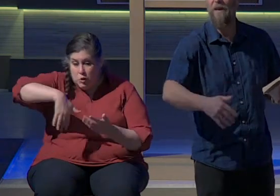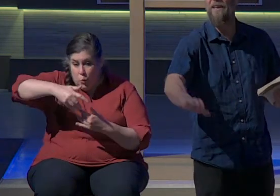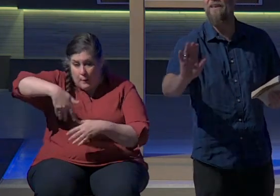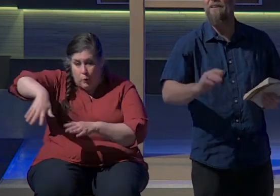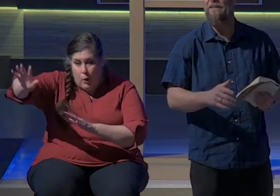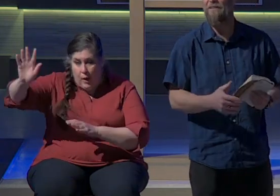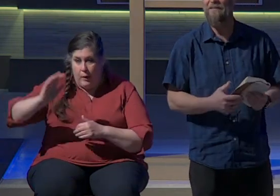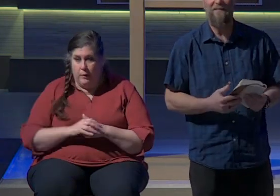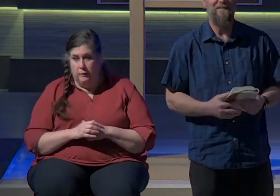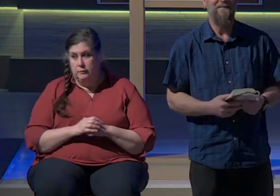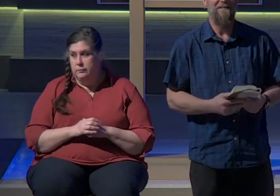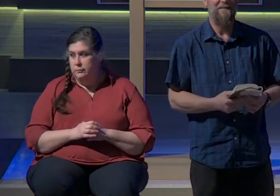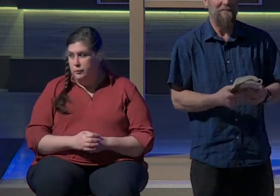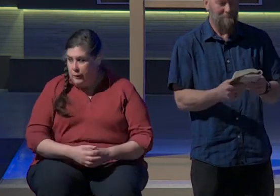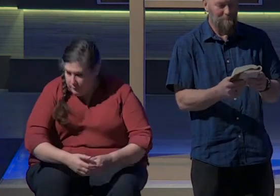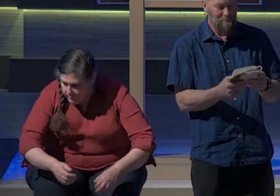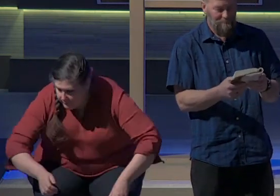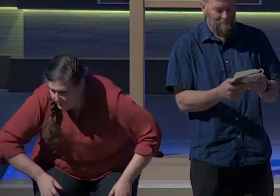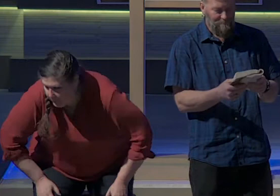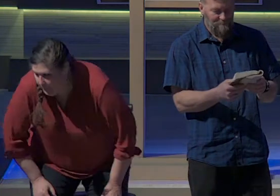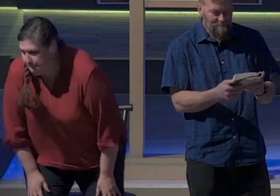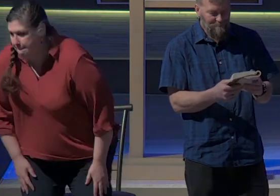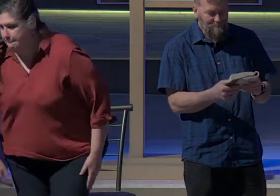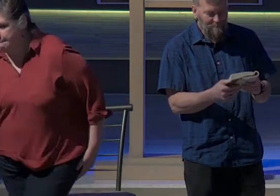Swept away.